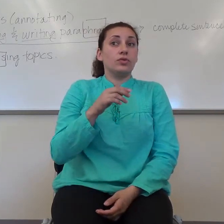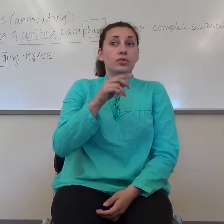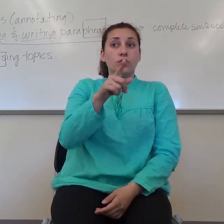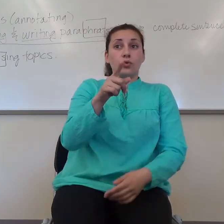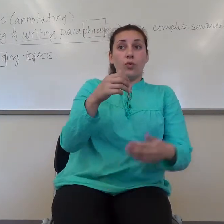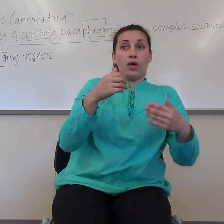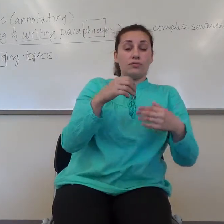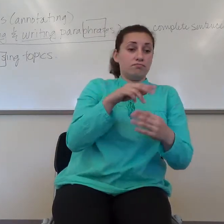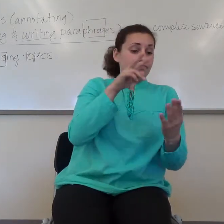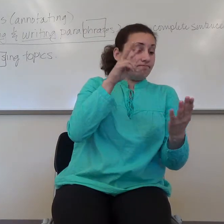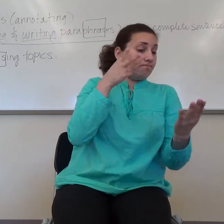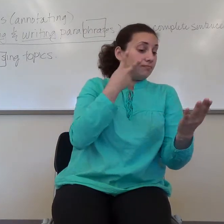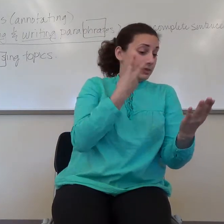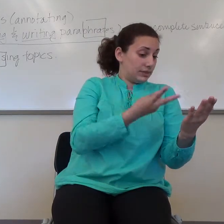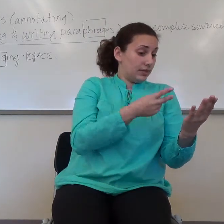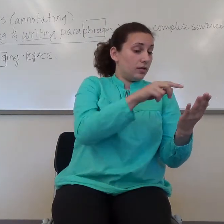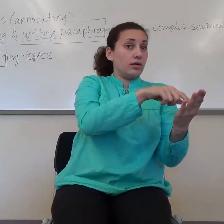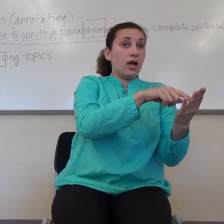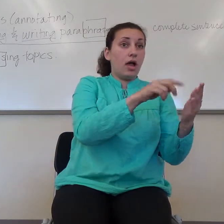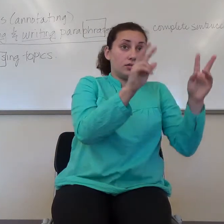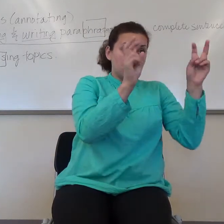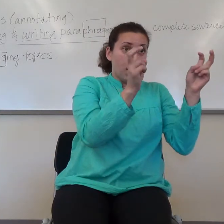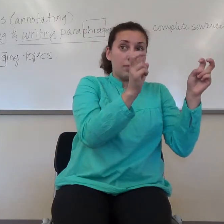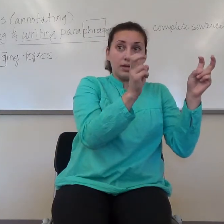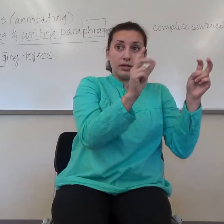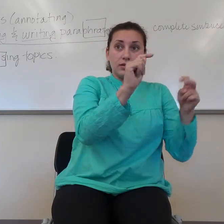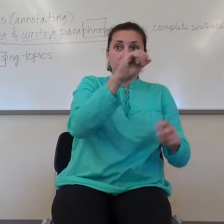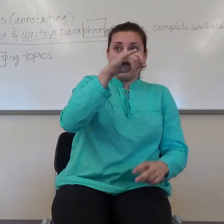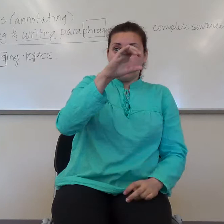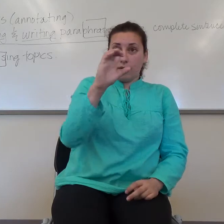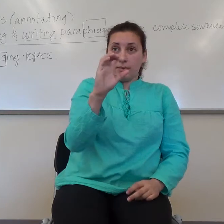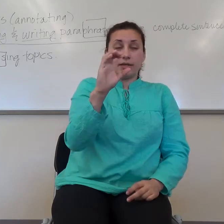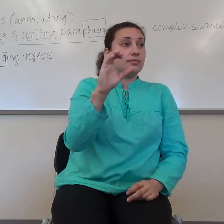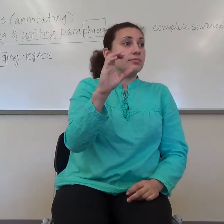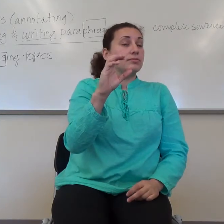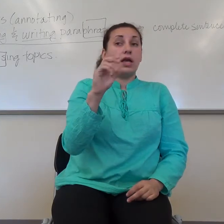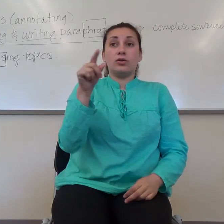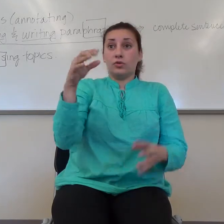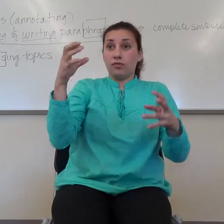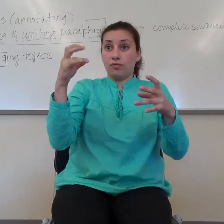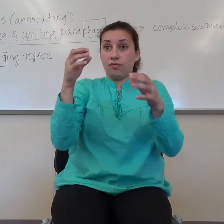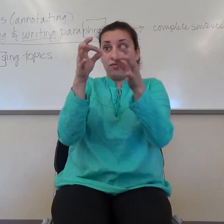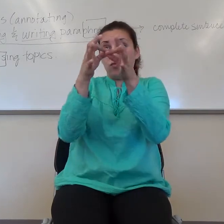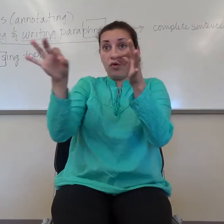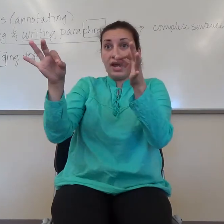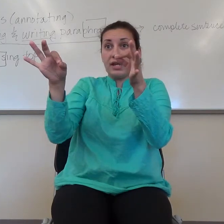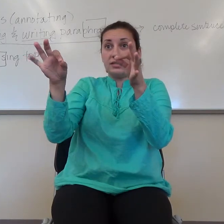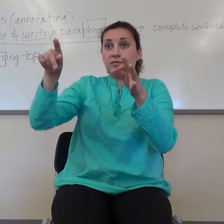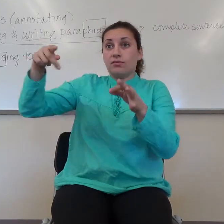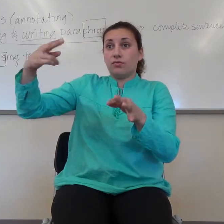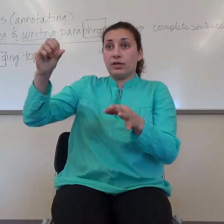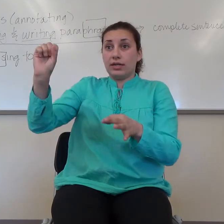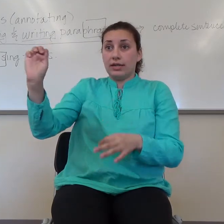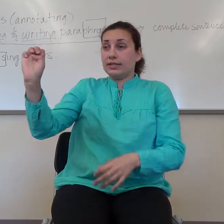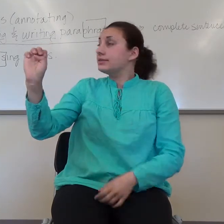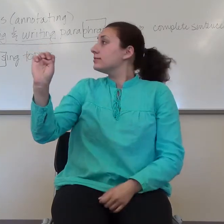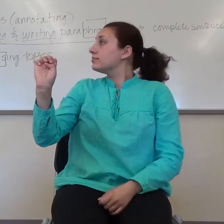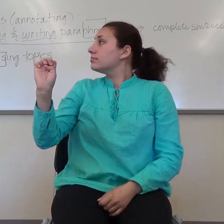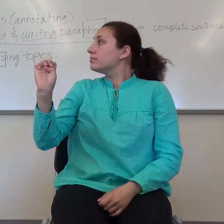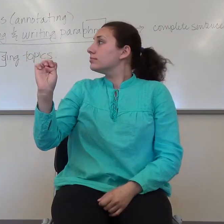topic, that, I'll show you this in a minute, that basically just means that